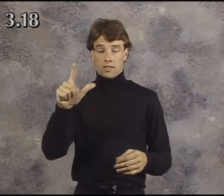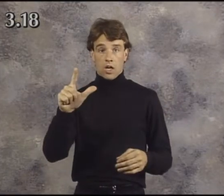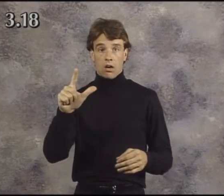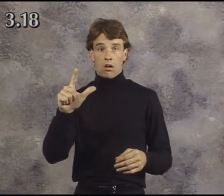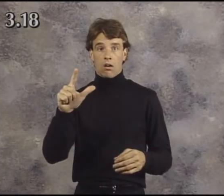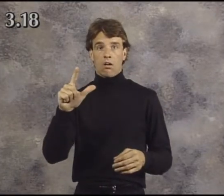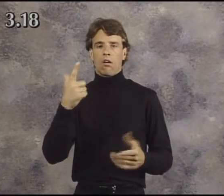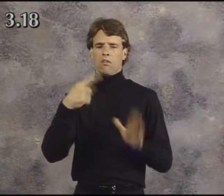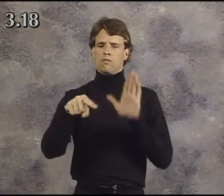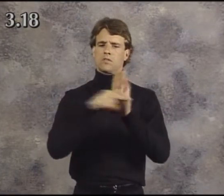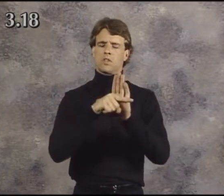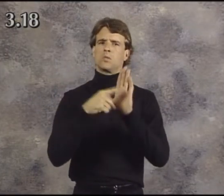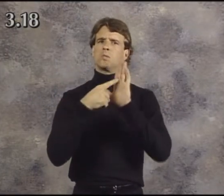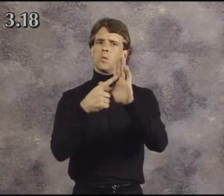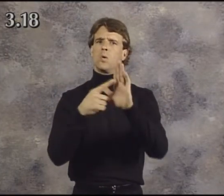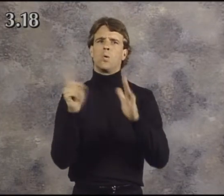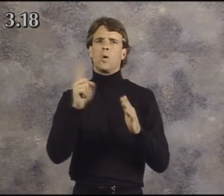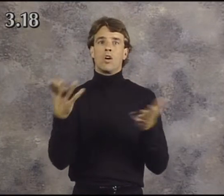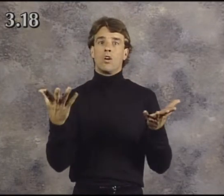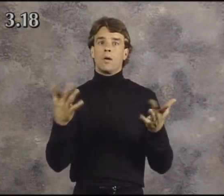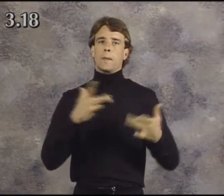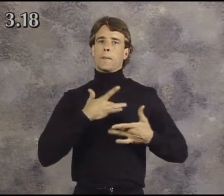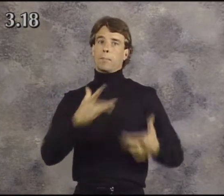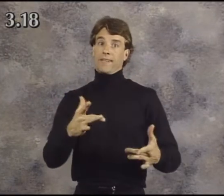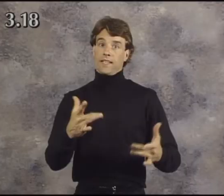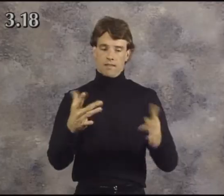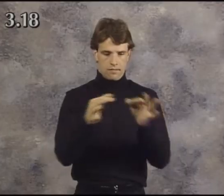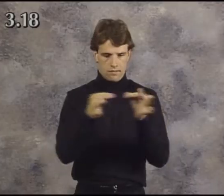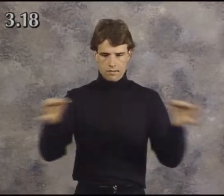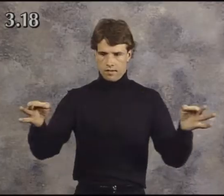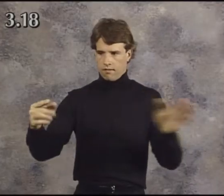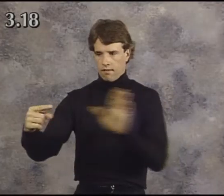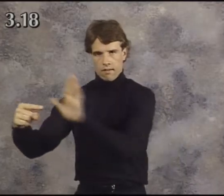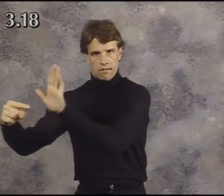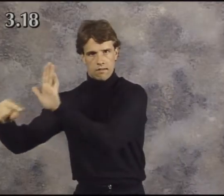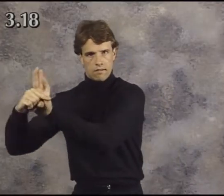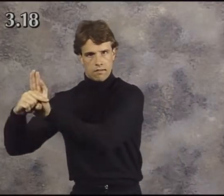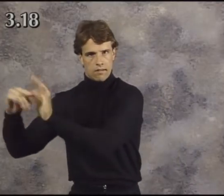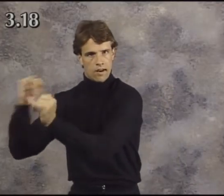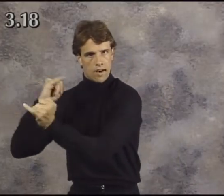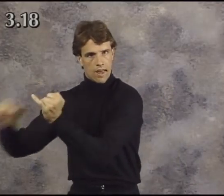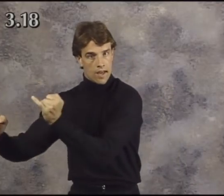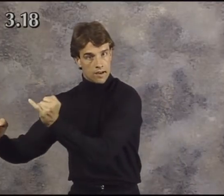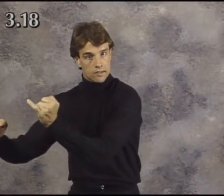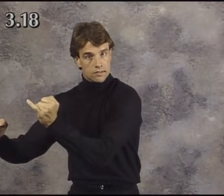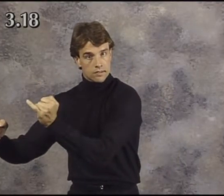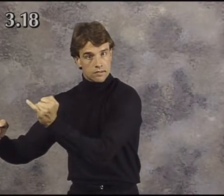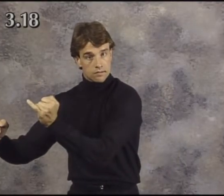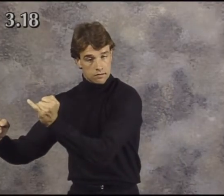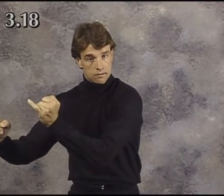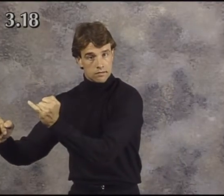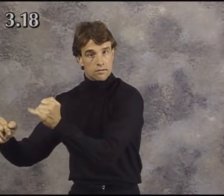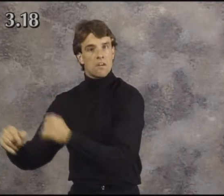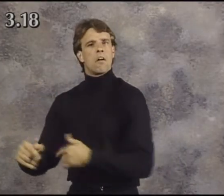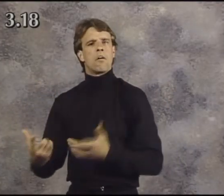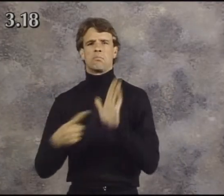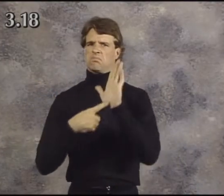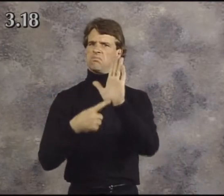ASL tends to put the negative at the end of the sentence.